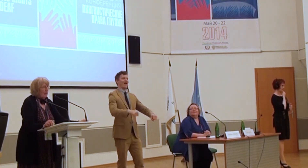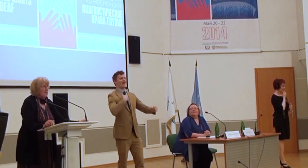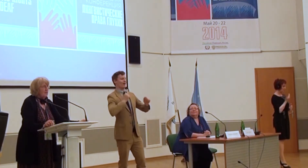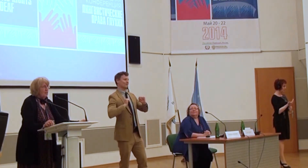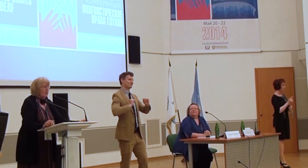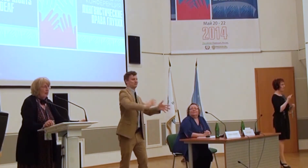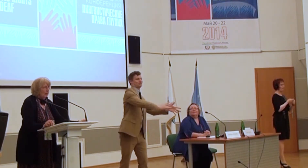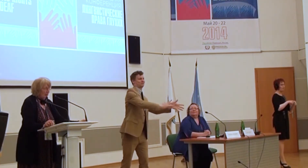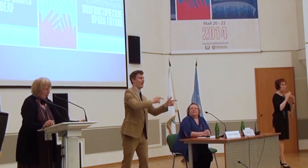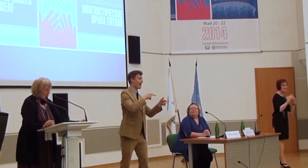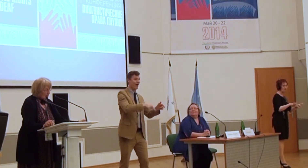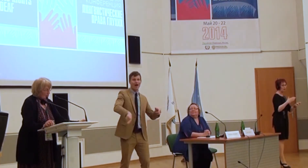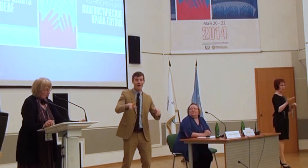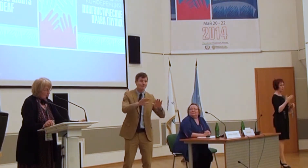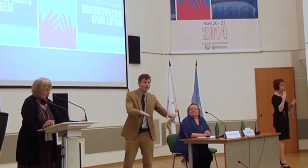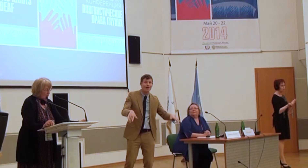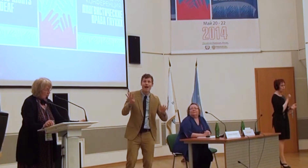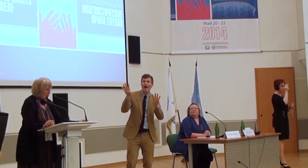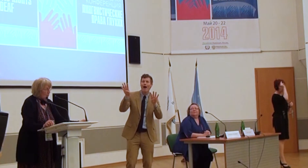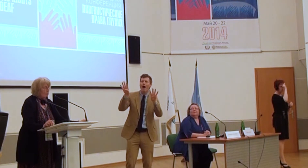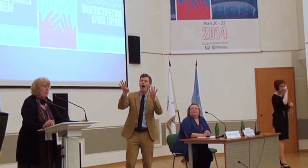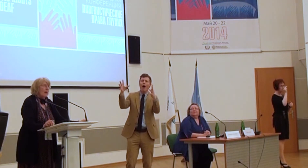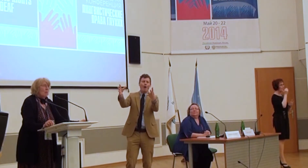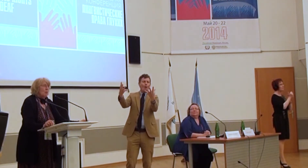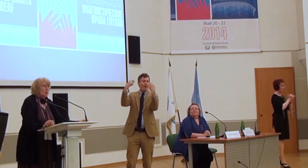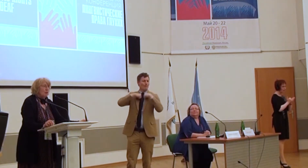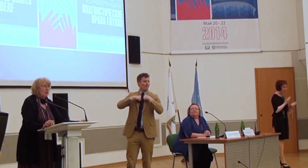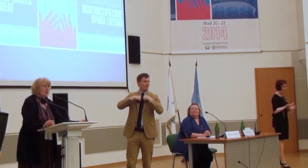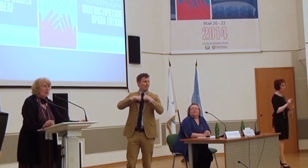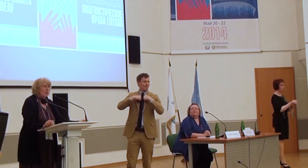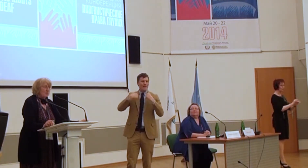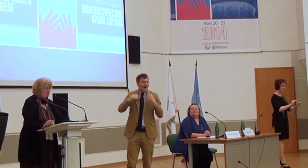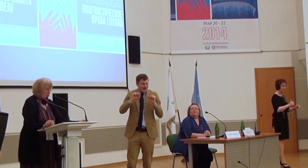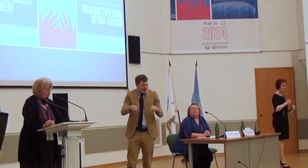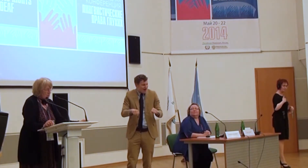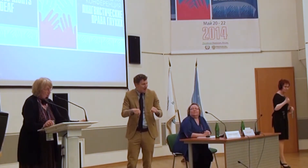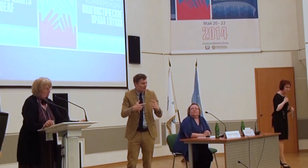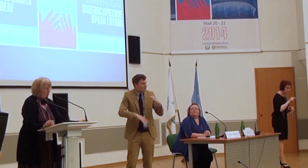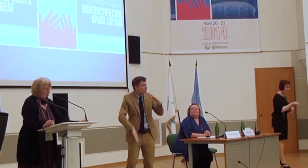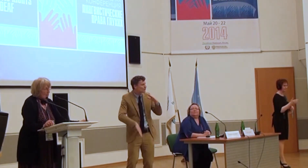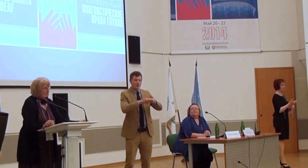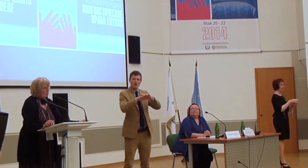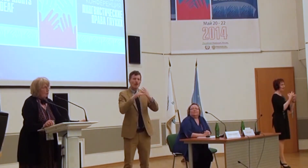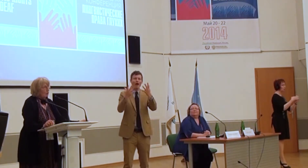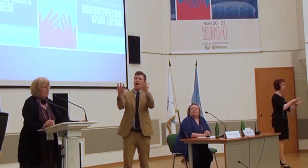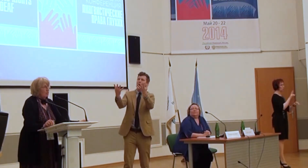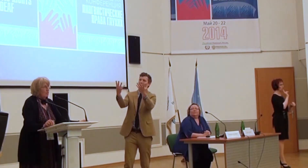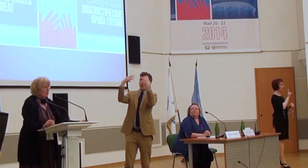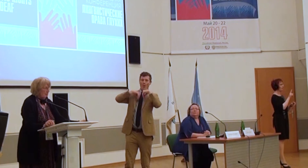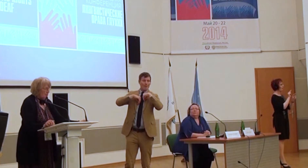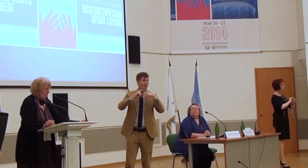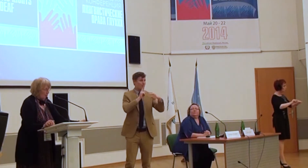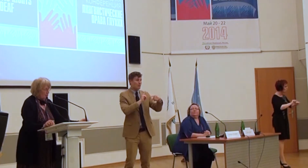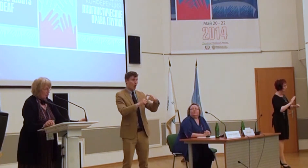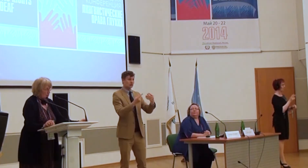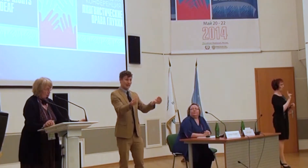just on access to learning and access to the curriculum, but also the developments in self-esteem and in self-confidence